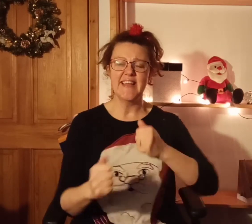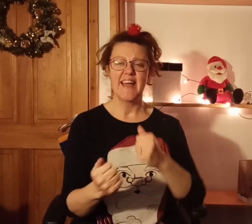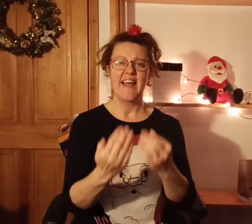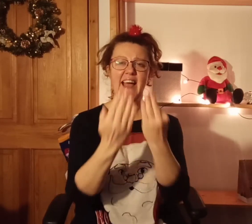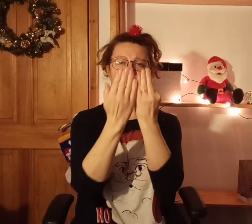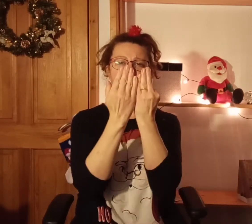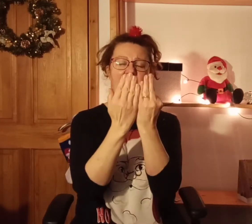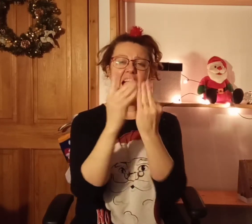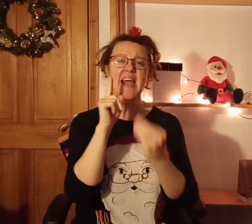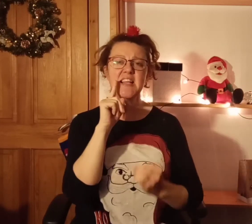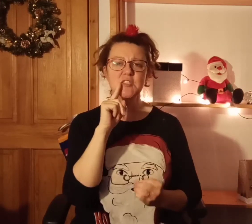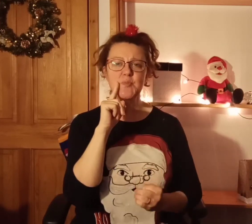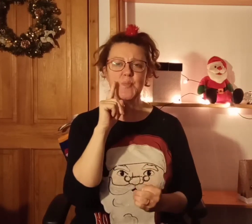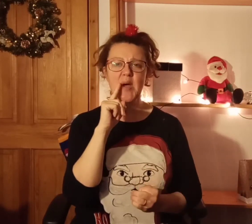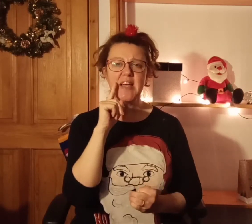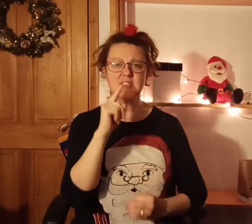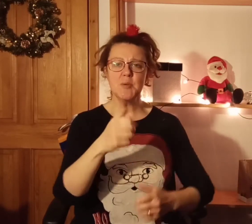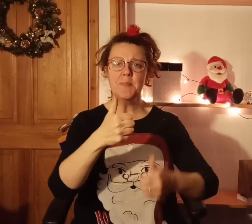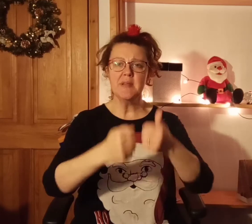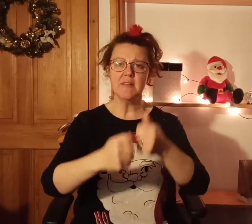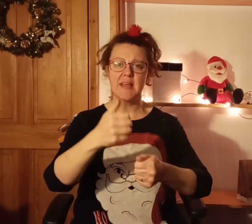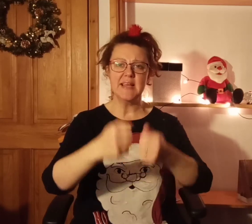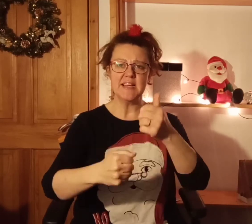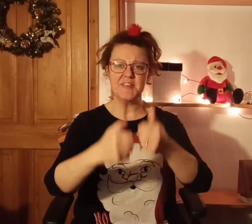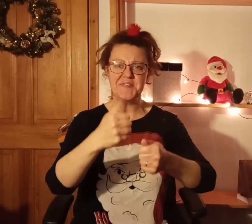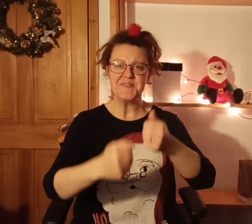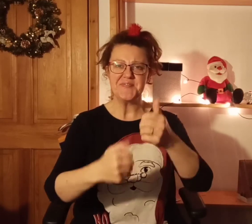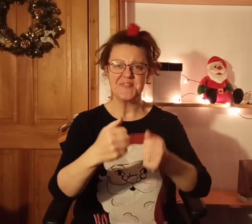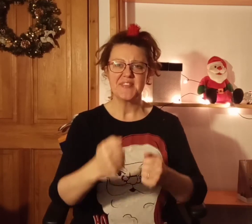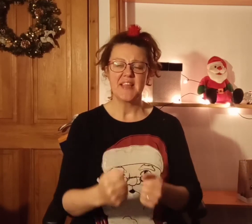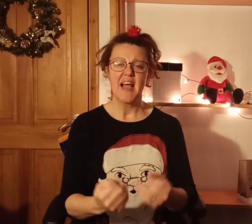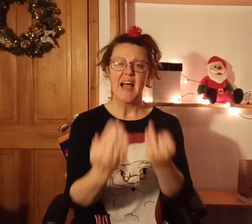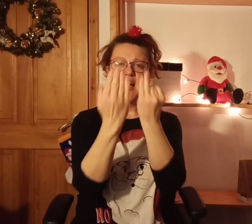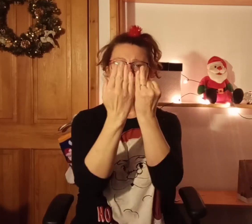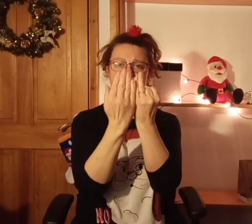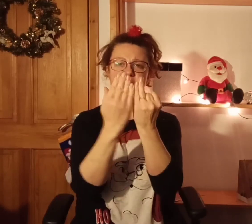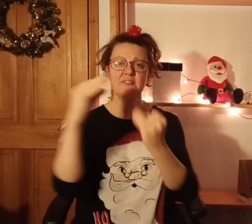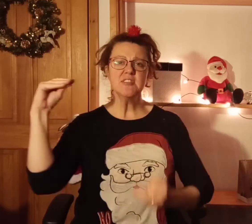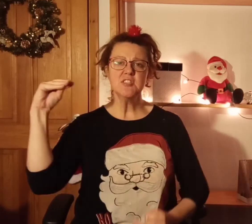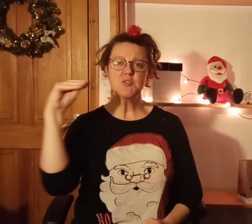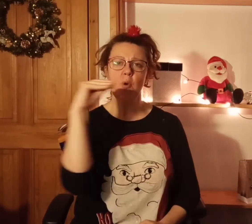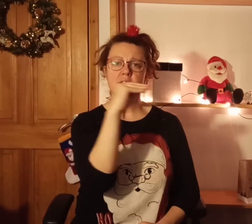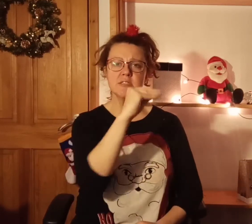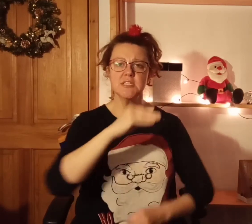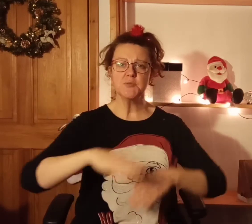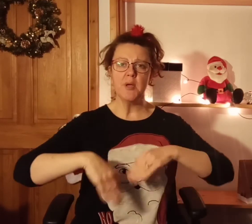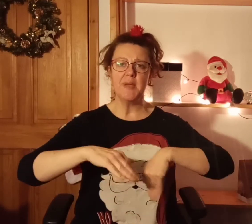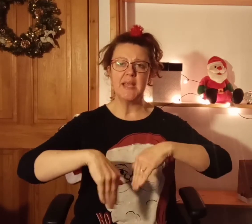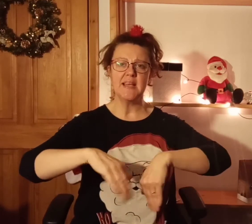8 maids a-milking, 7 swans a-swimming,